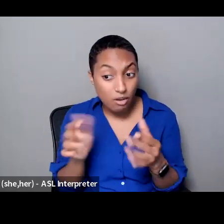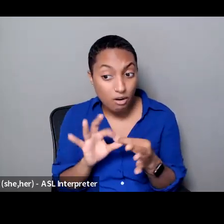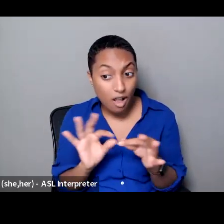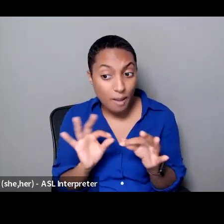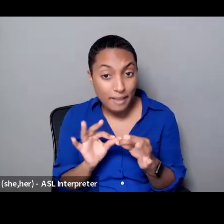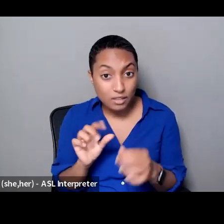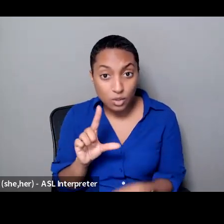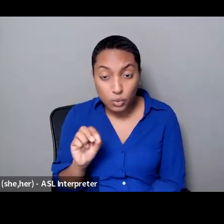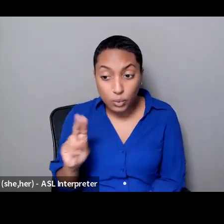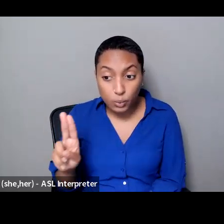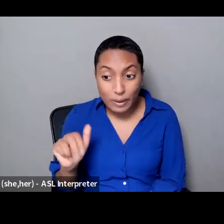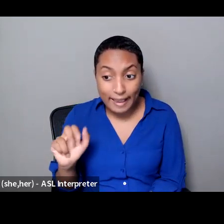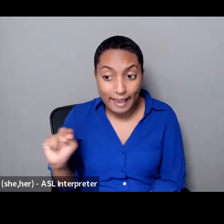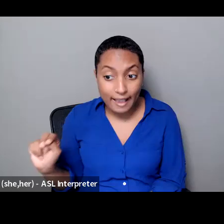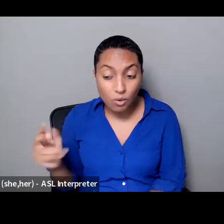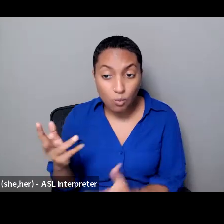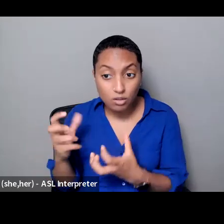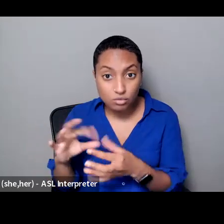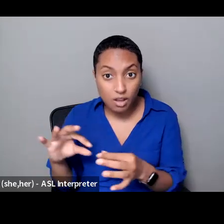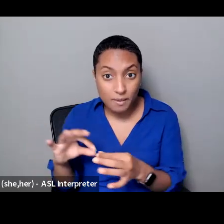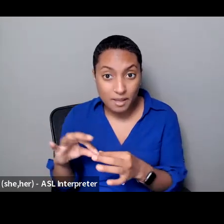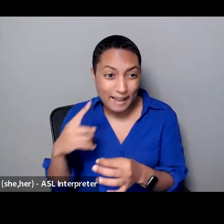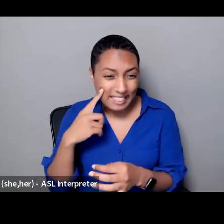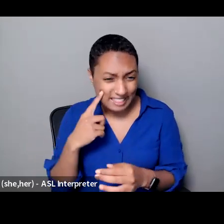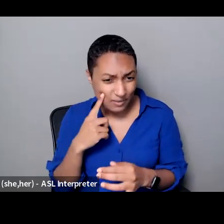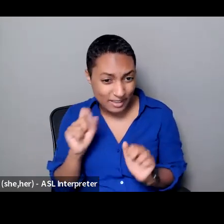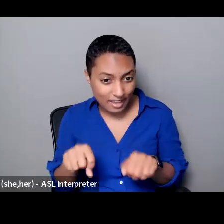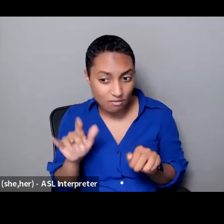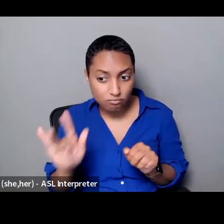to make some other comments, but I think we can go on to the next slide, Jenny.